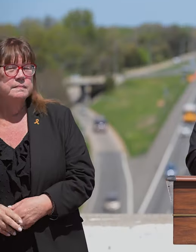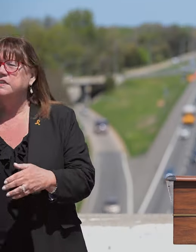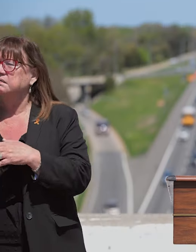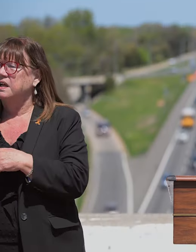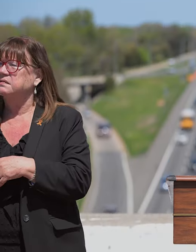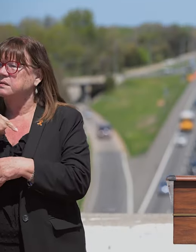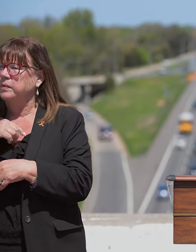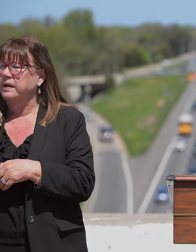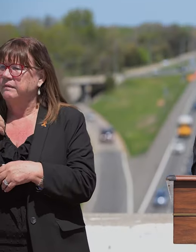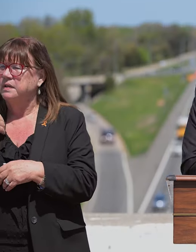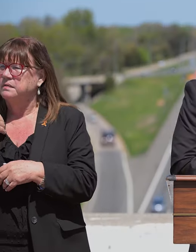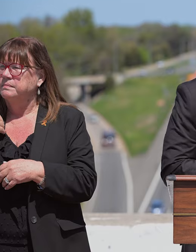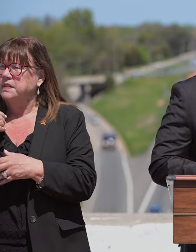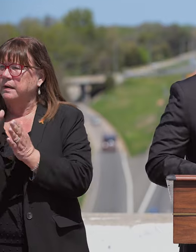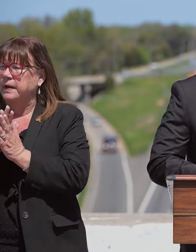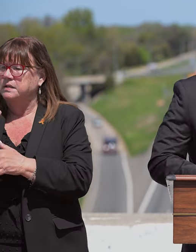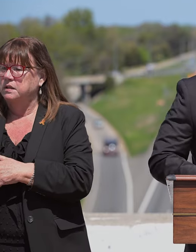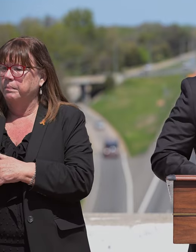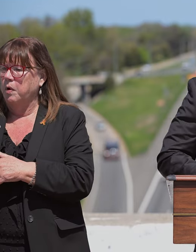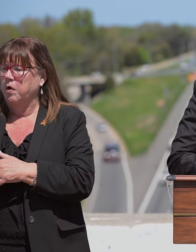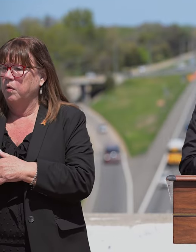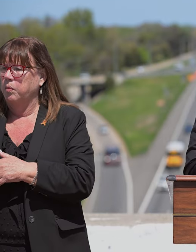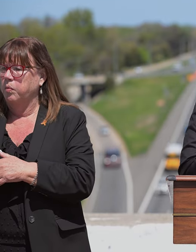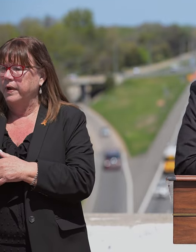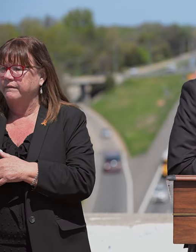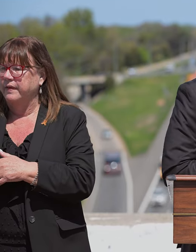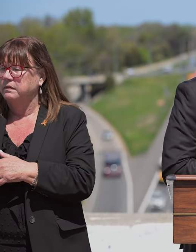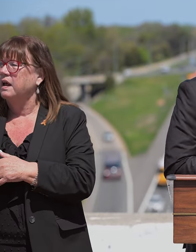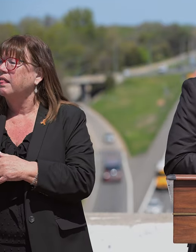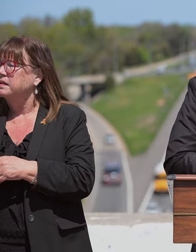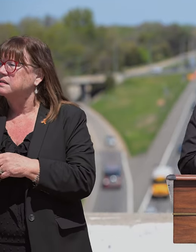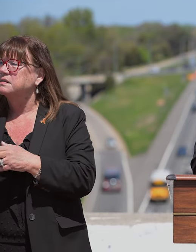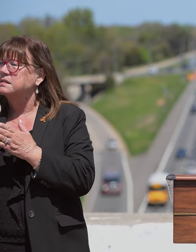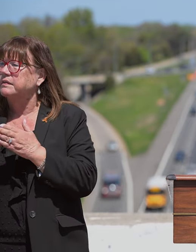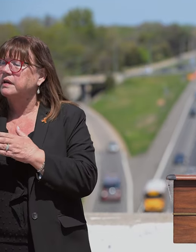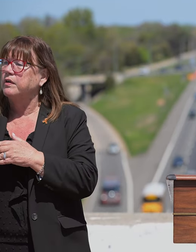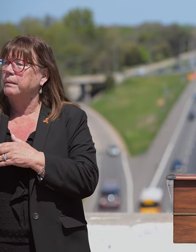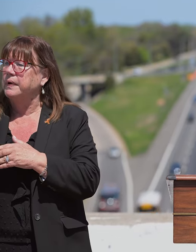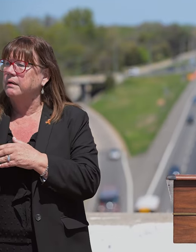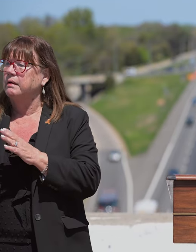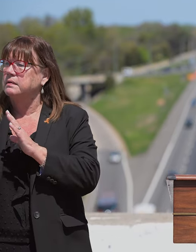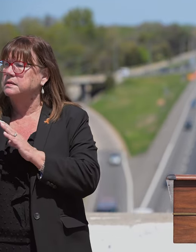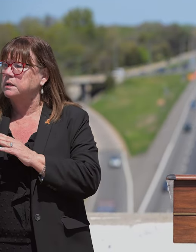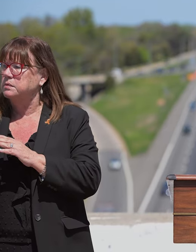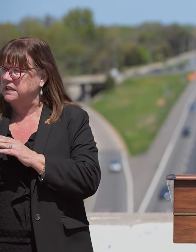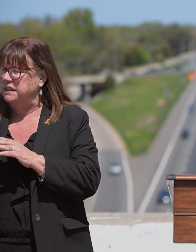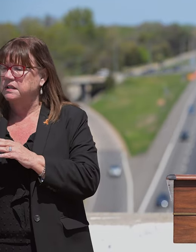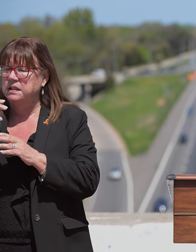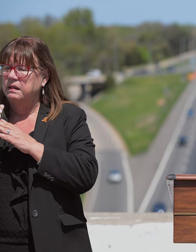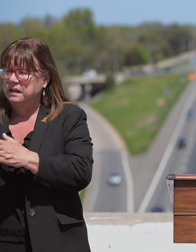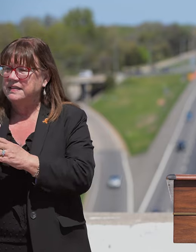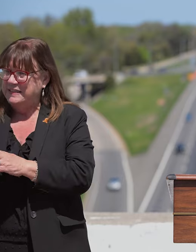Next up, we ask that Paul Wiedefeld, the Secretary for the Maryland Department of Transportation, who oversees and leads